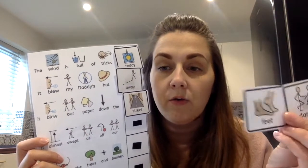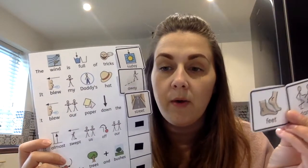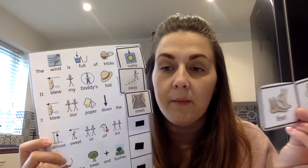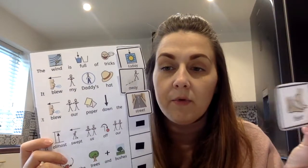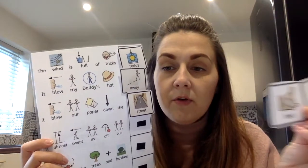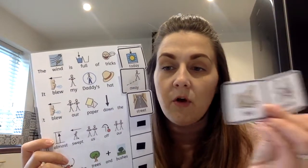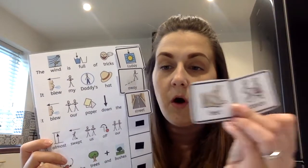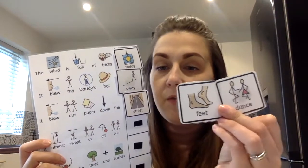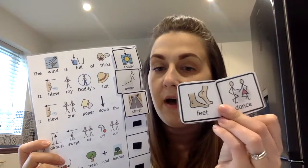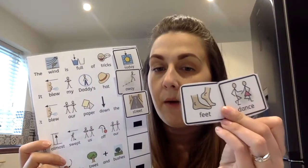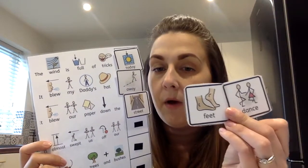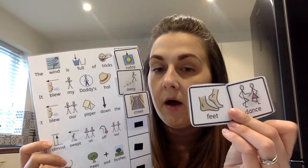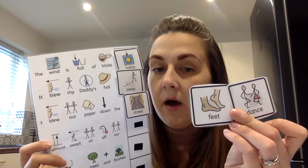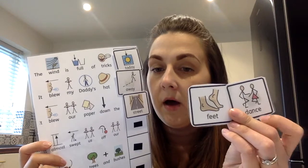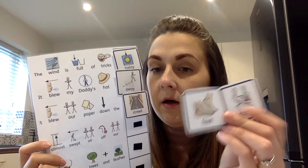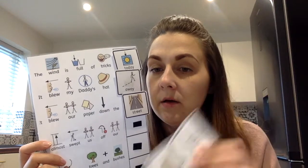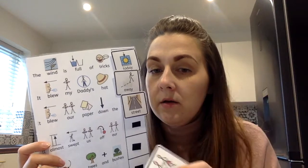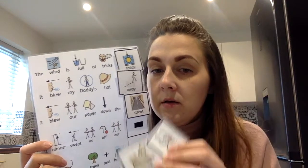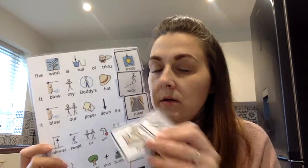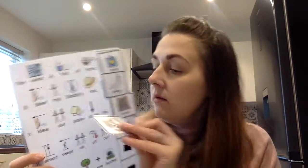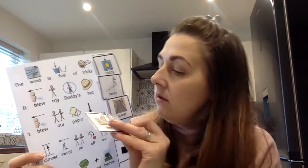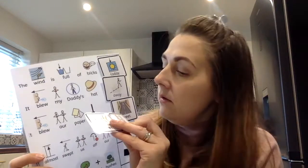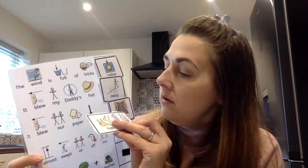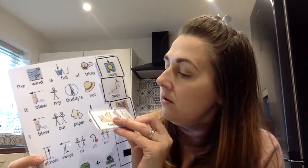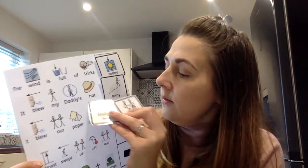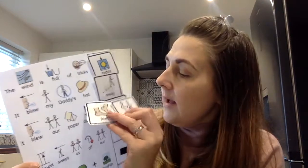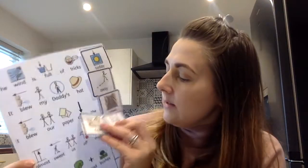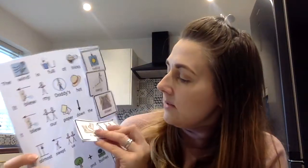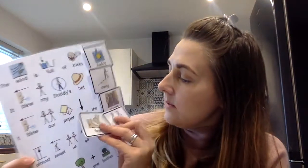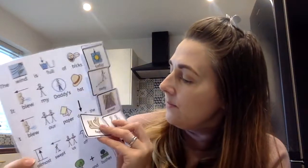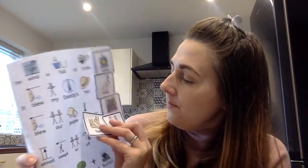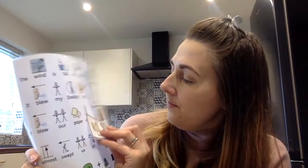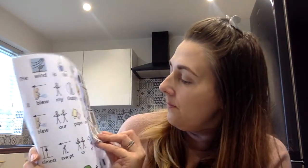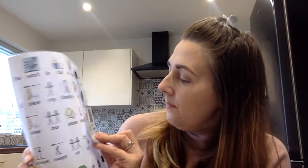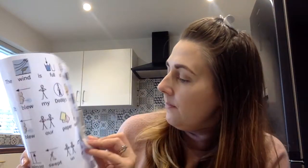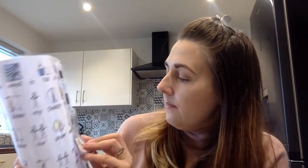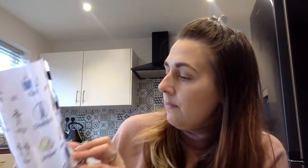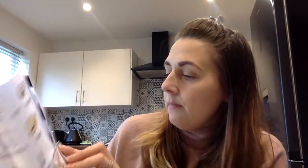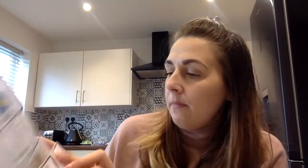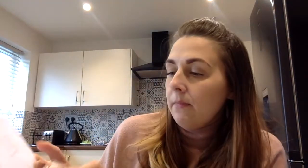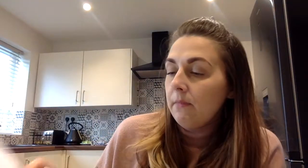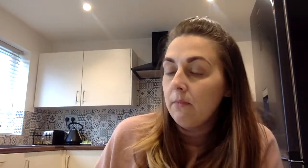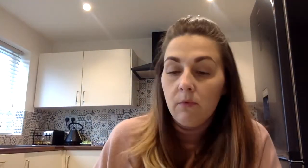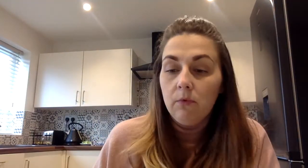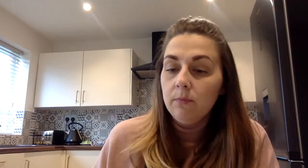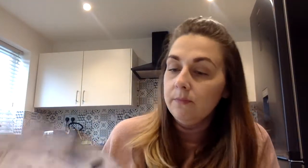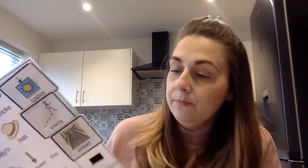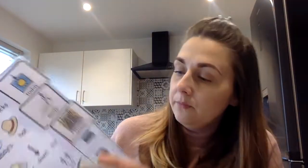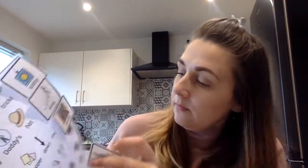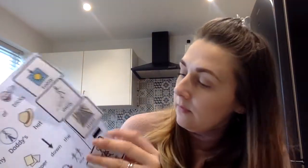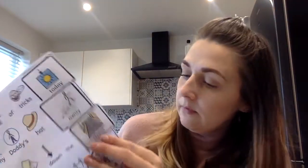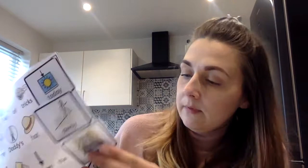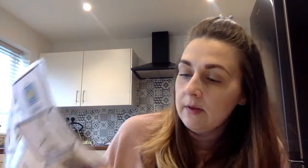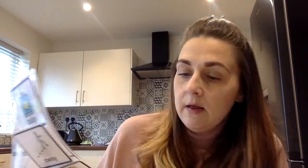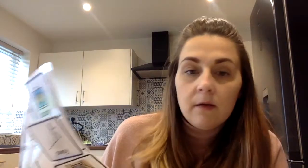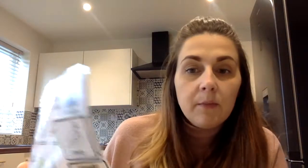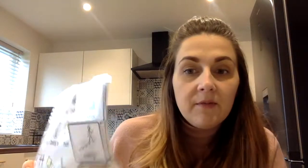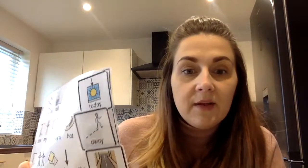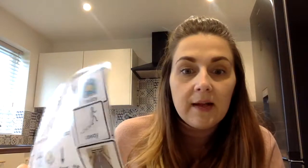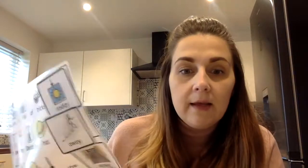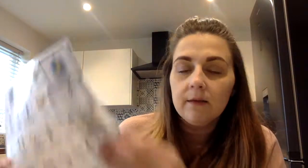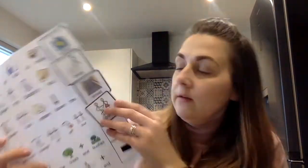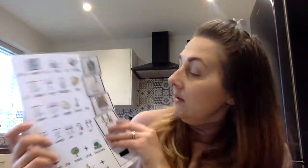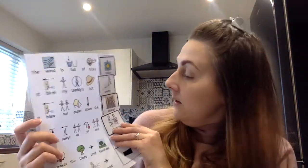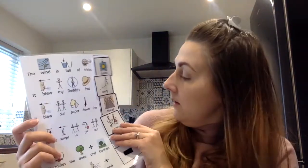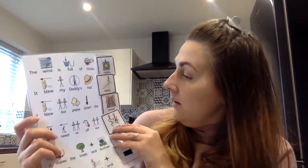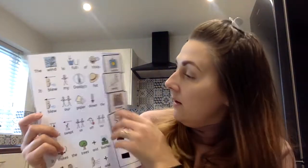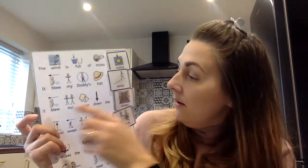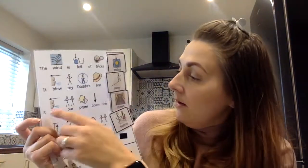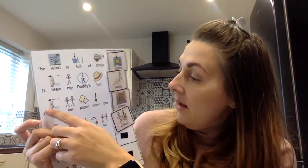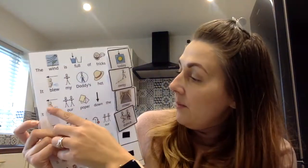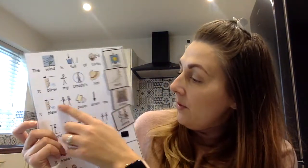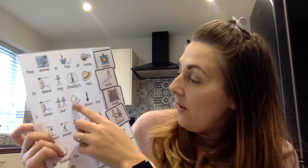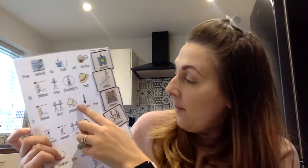our